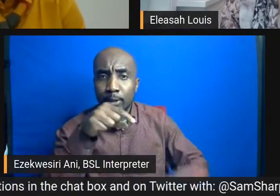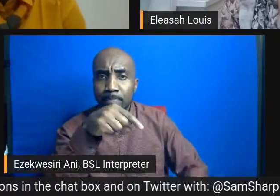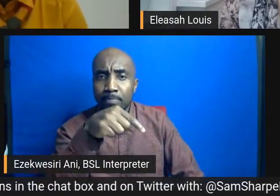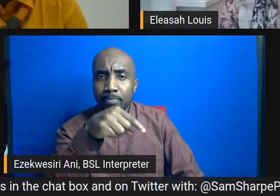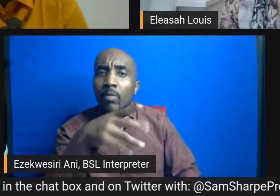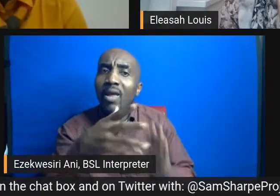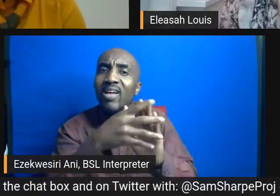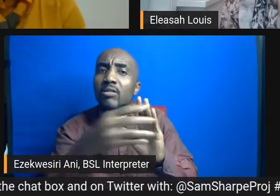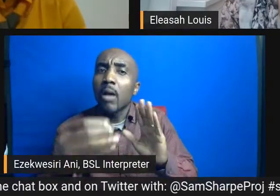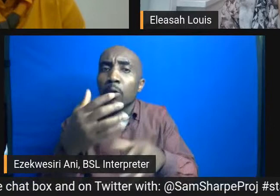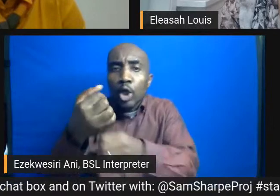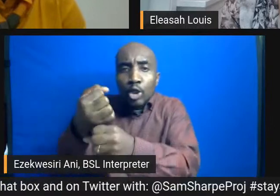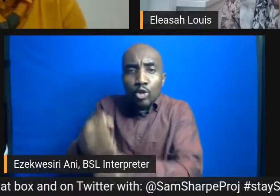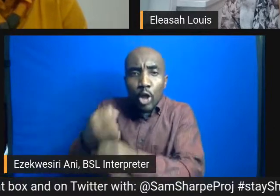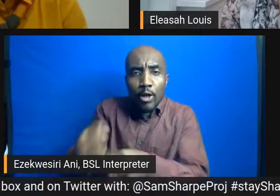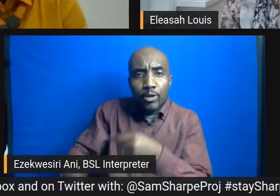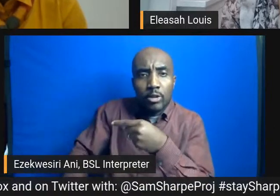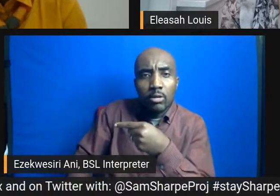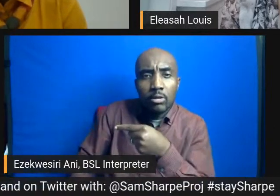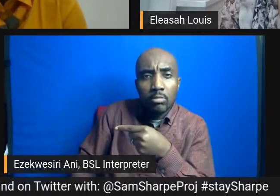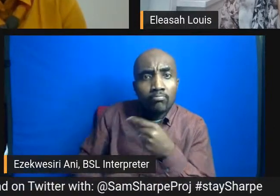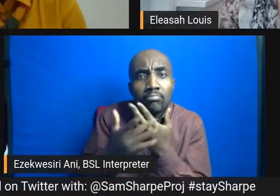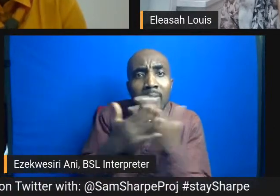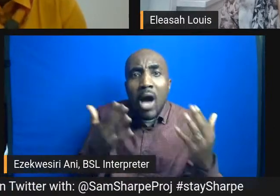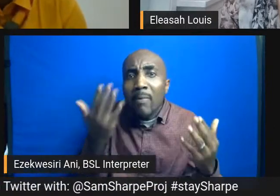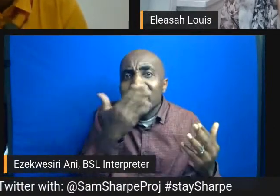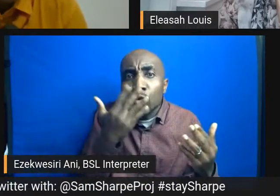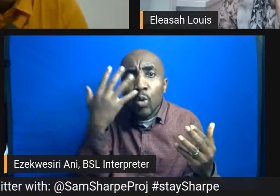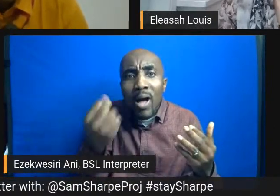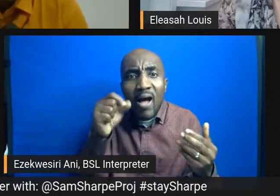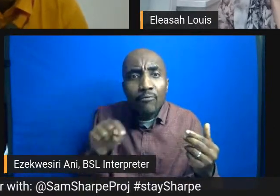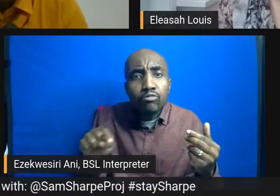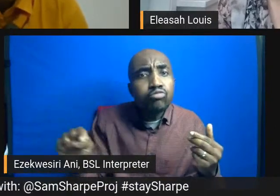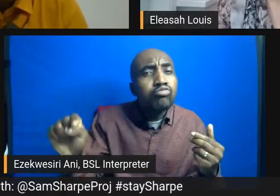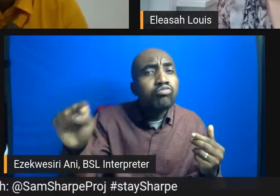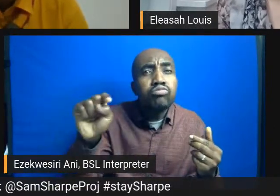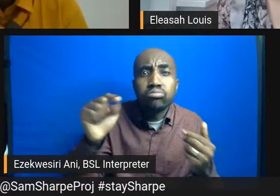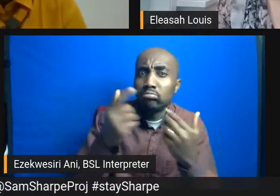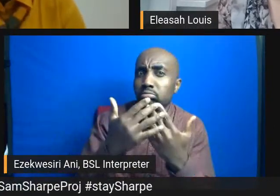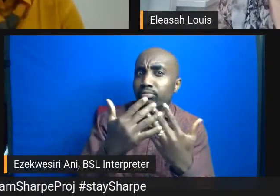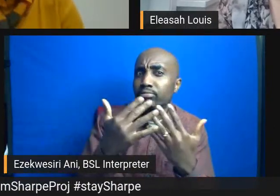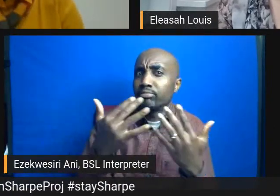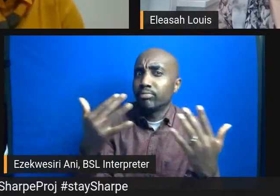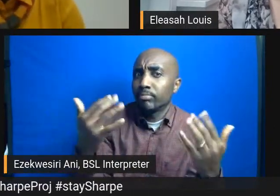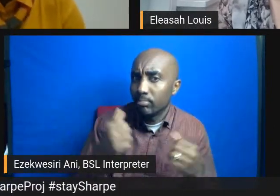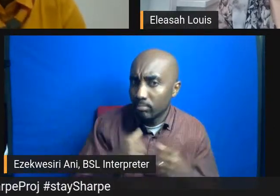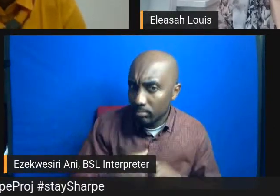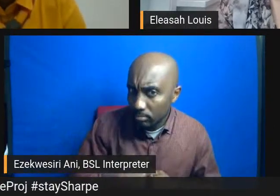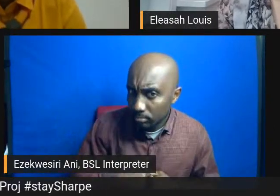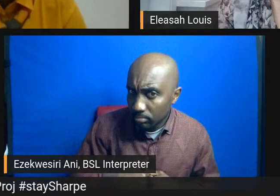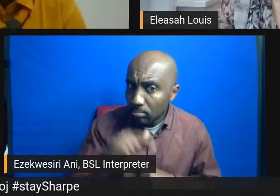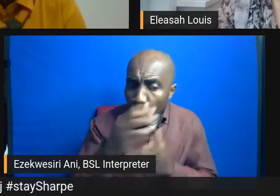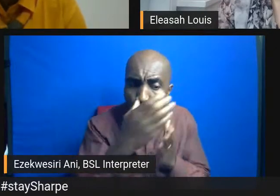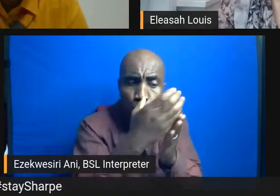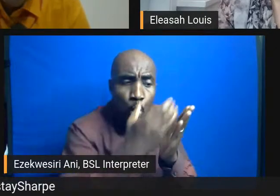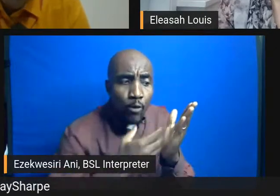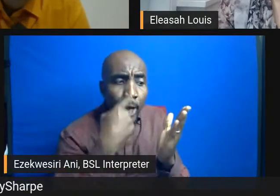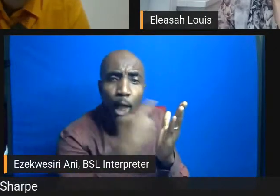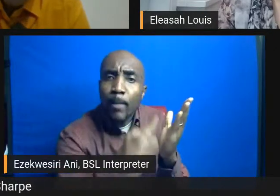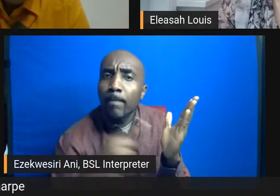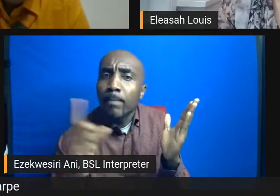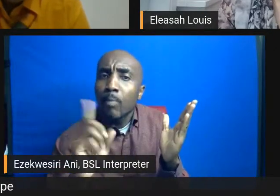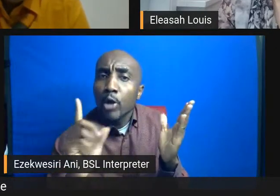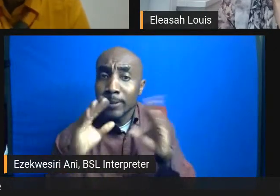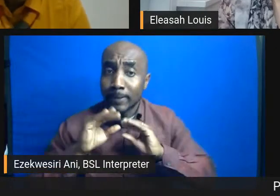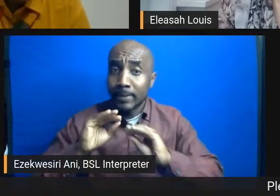the church runs, how many schools does the church run, right? What is on your curriculum? What do you